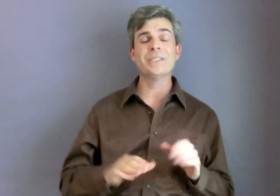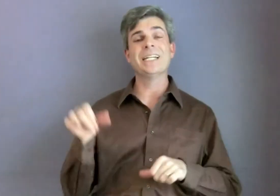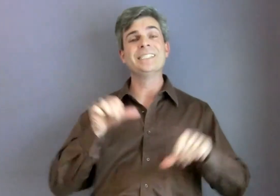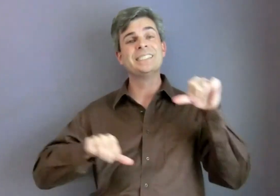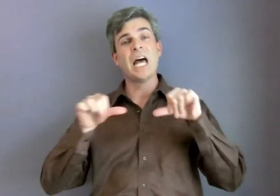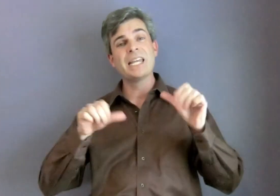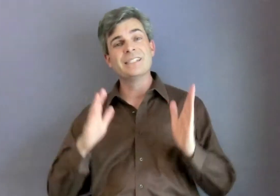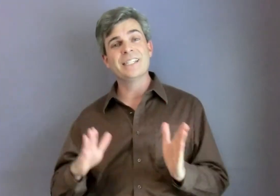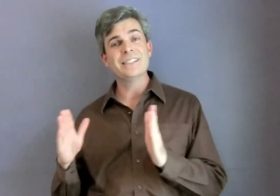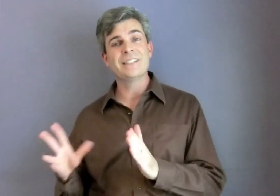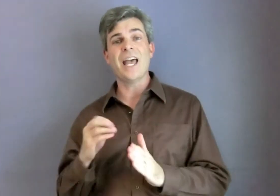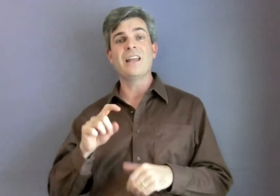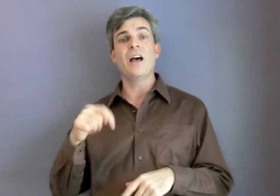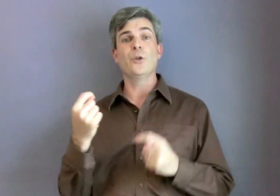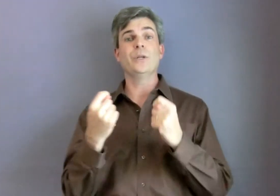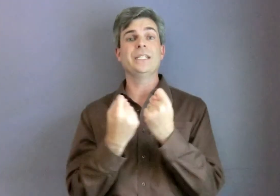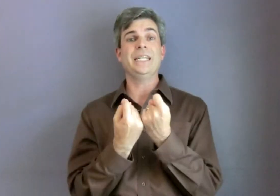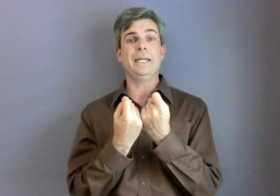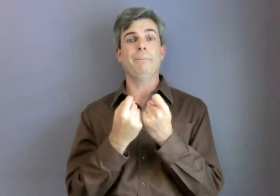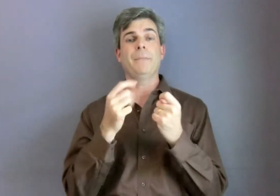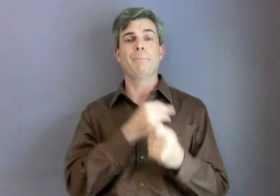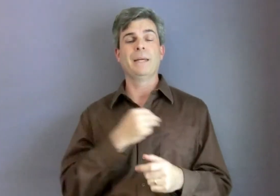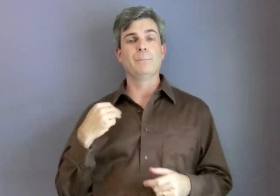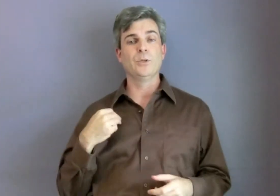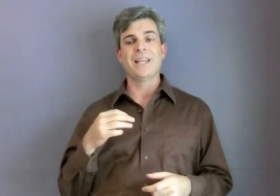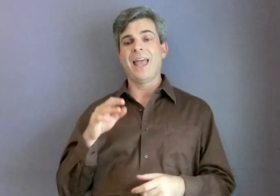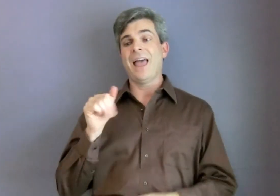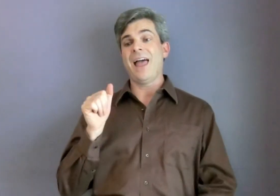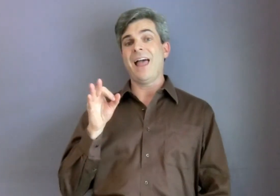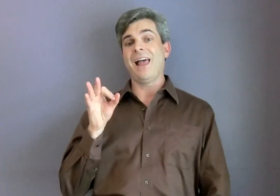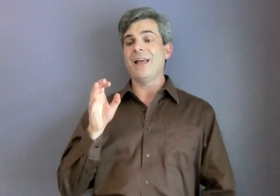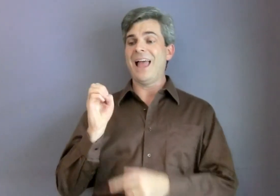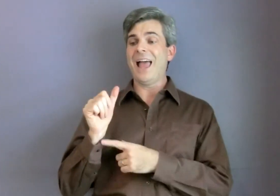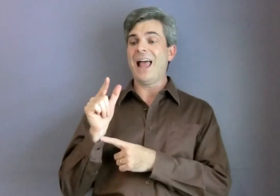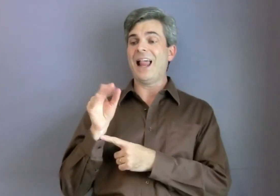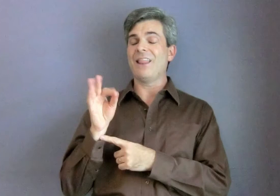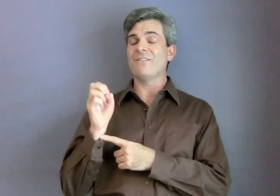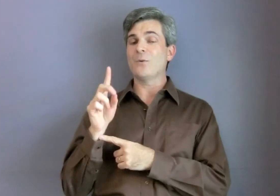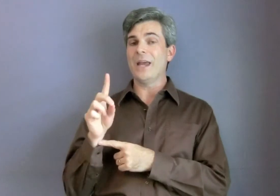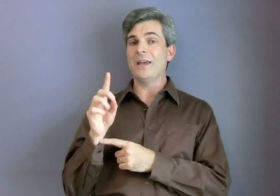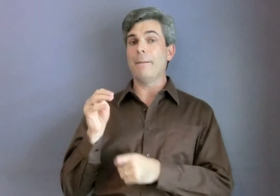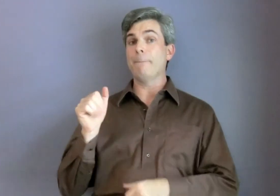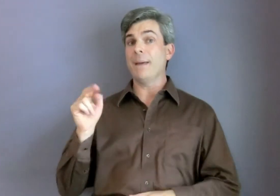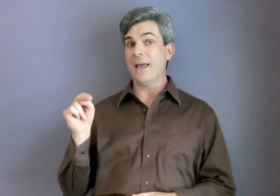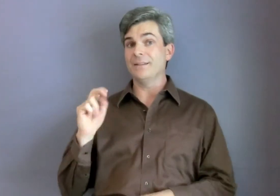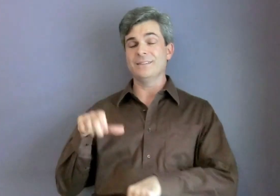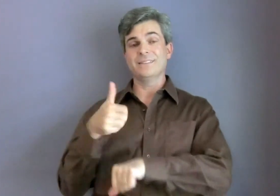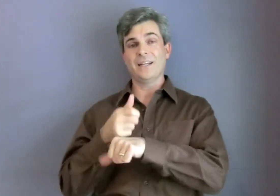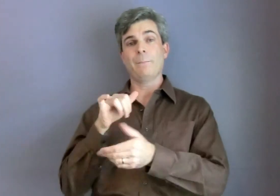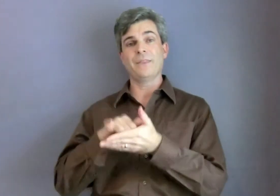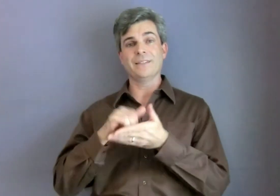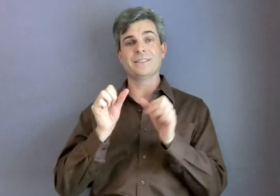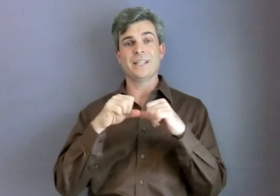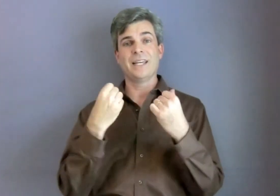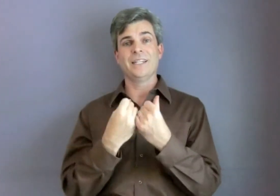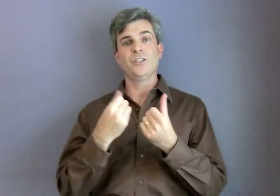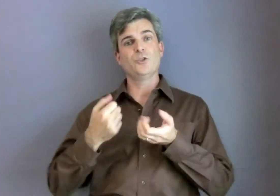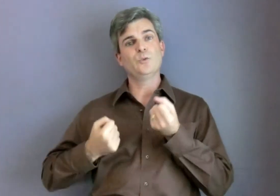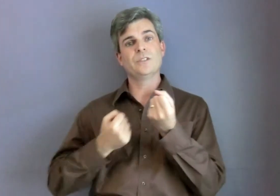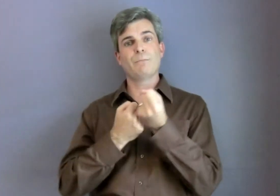time. Alfred Mann has set up this whole foundation to advance this research, because he saw that there's no way venture capital would come in for